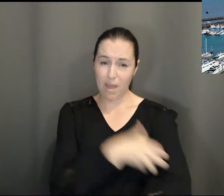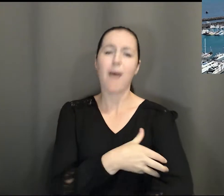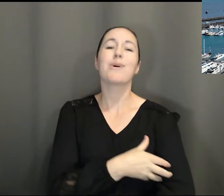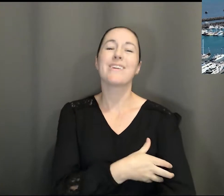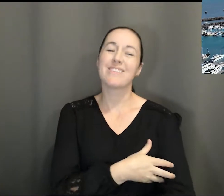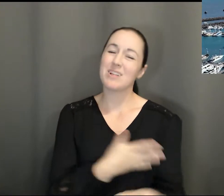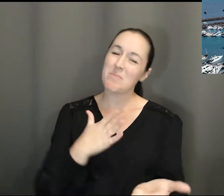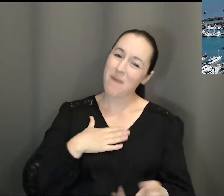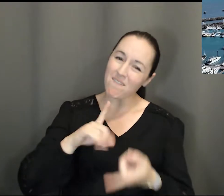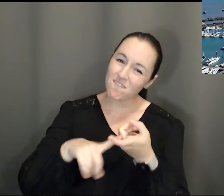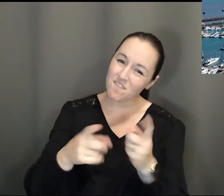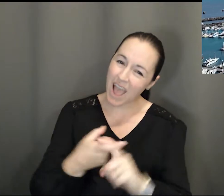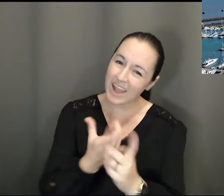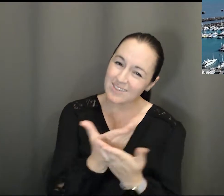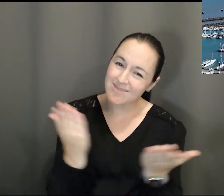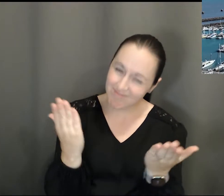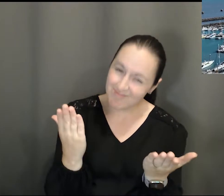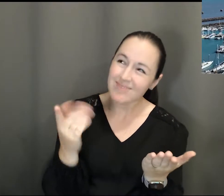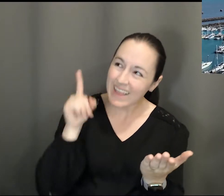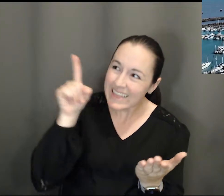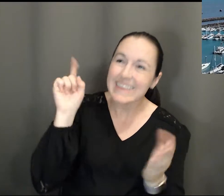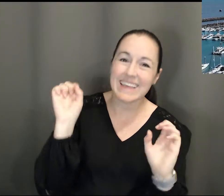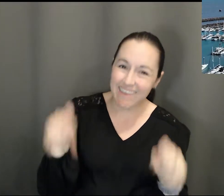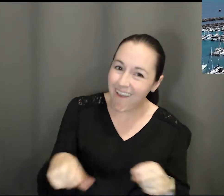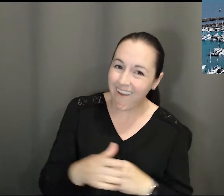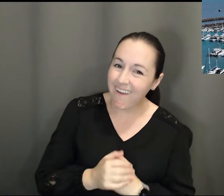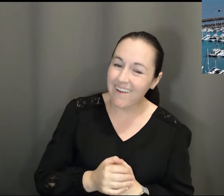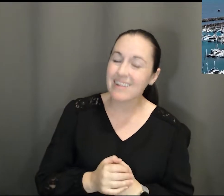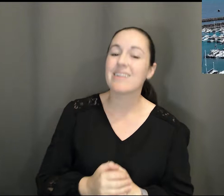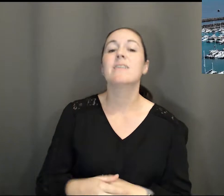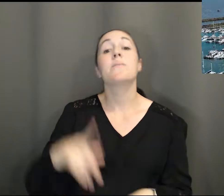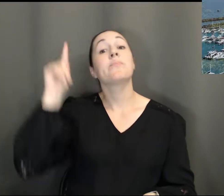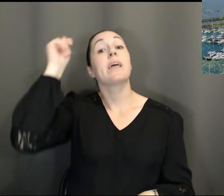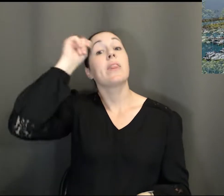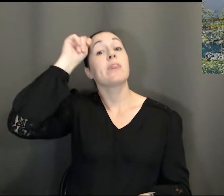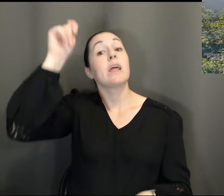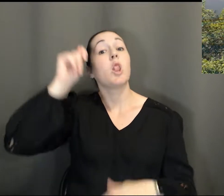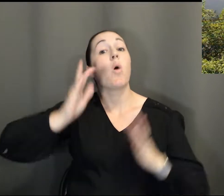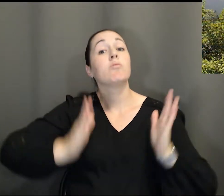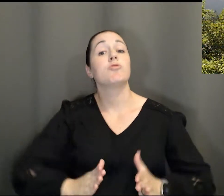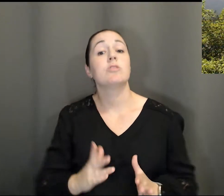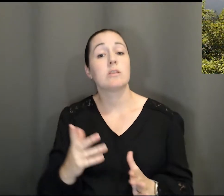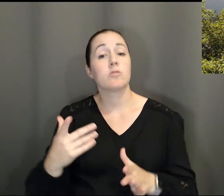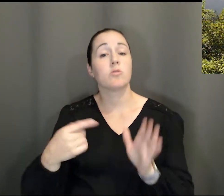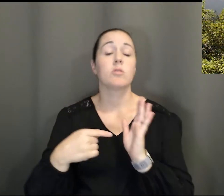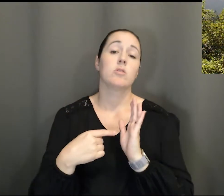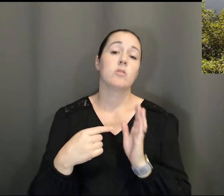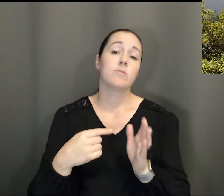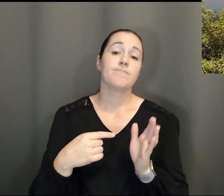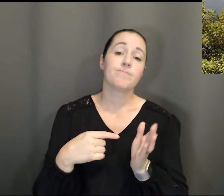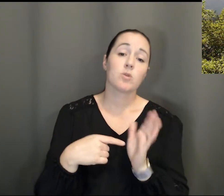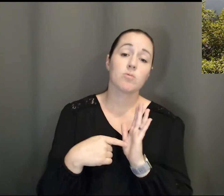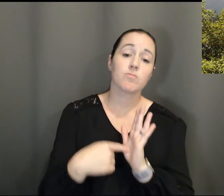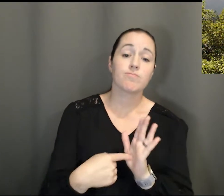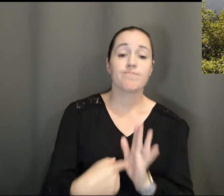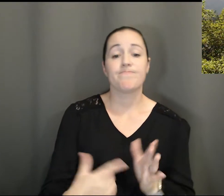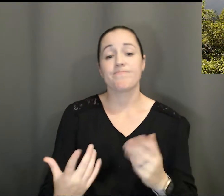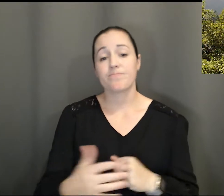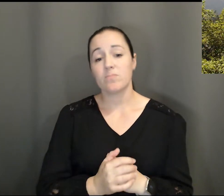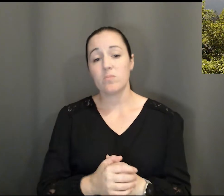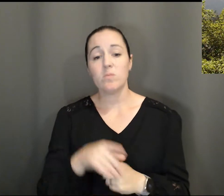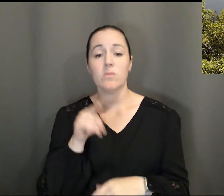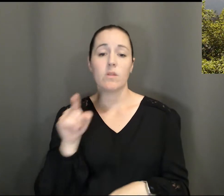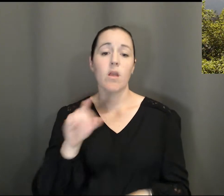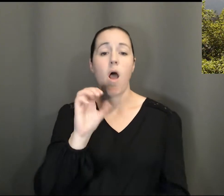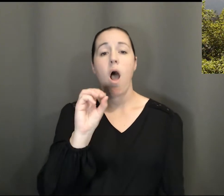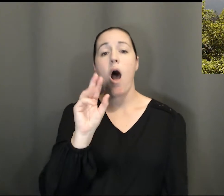Omni meaning all potent, all powerful. God is infinitely powerful.